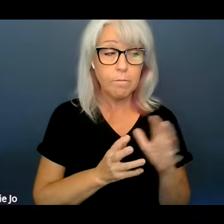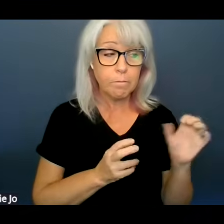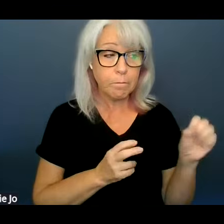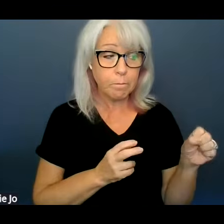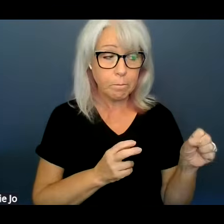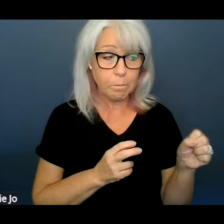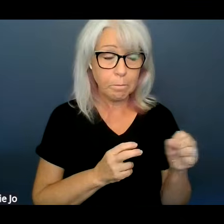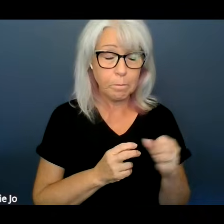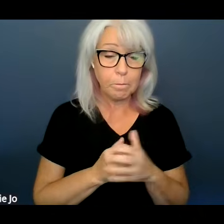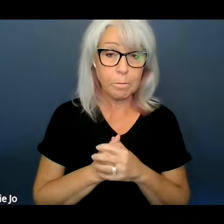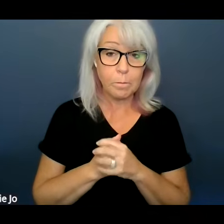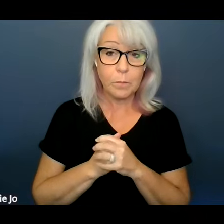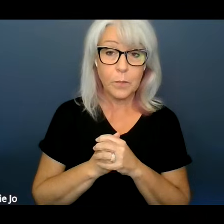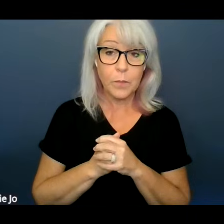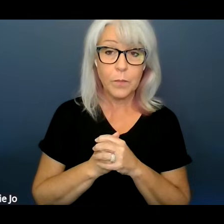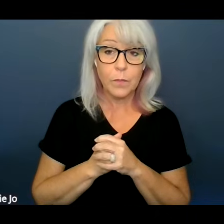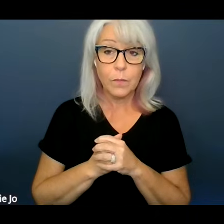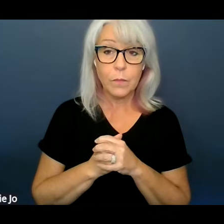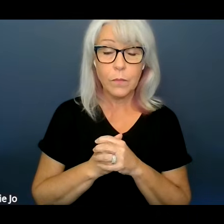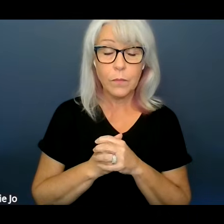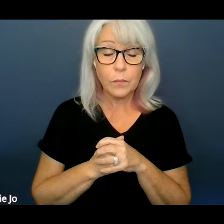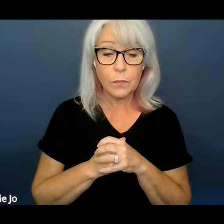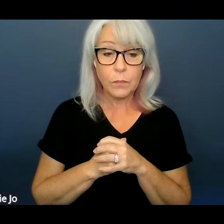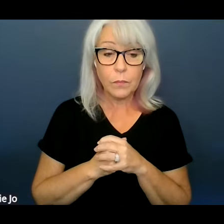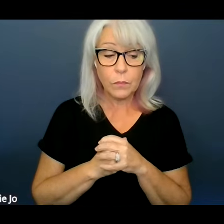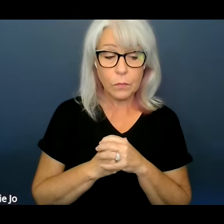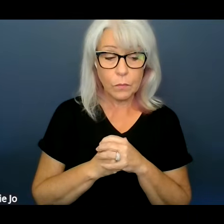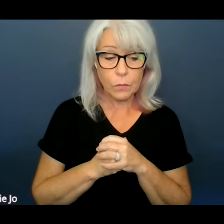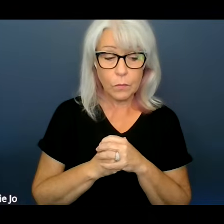make sense to say